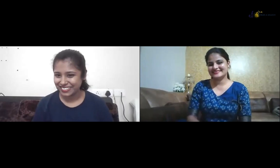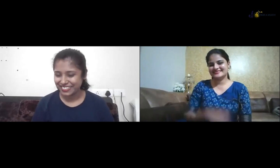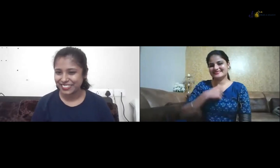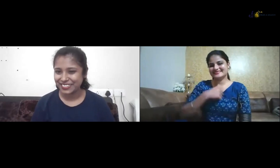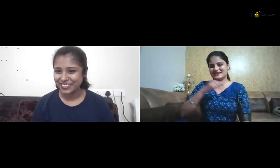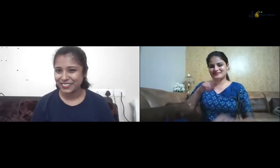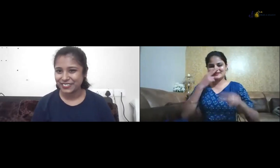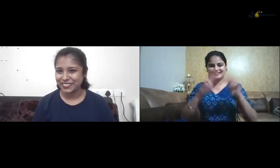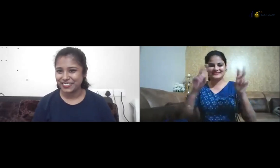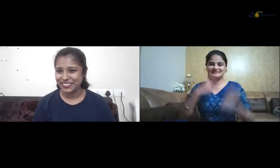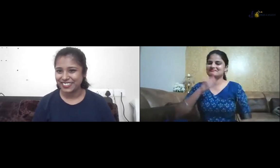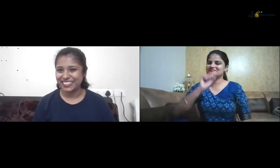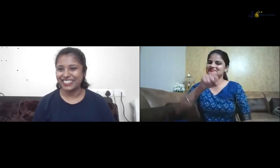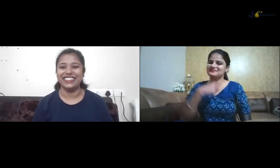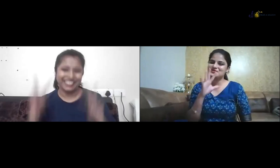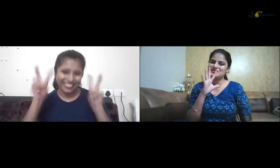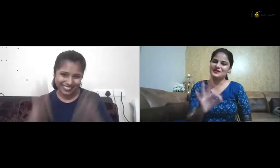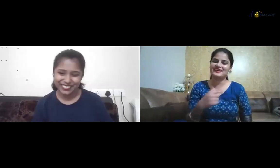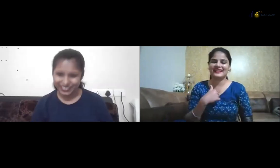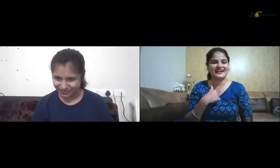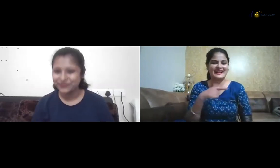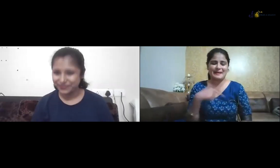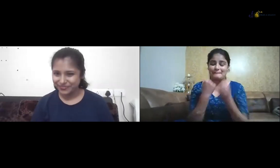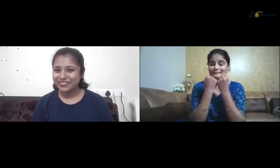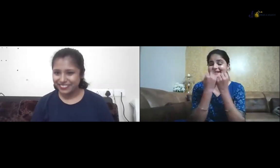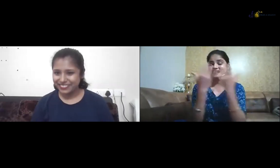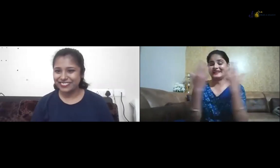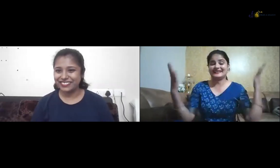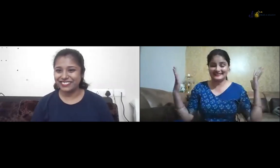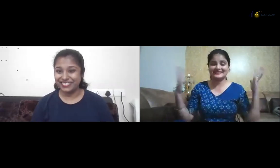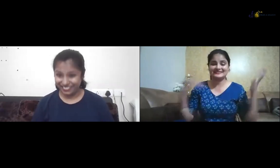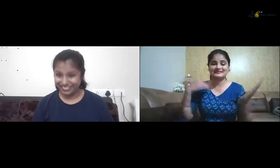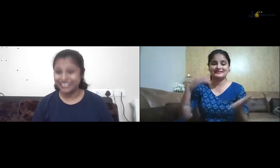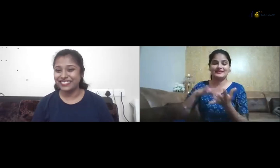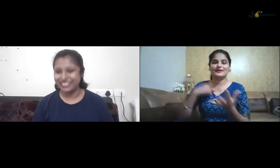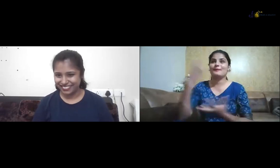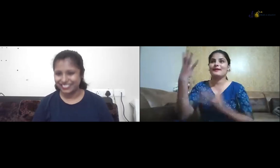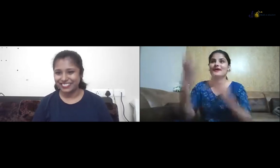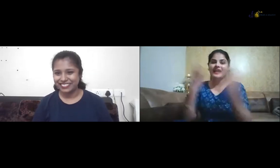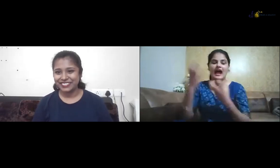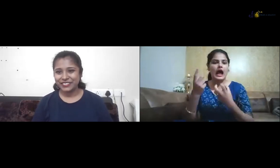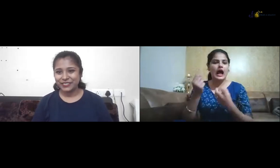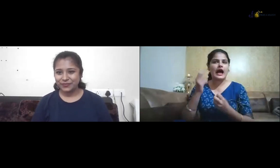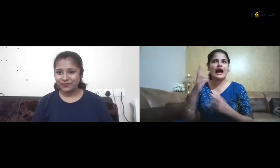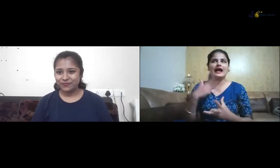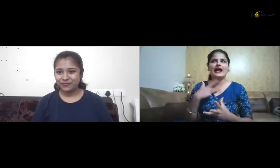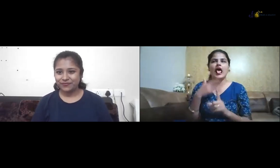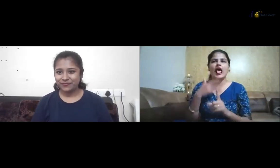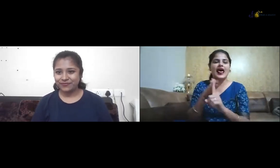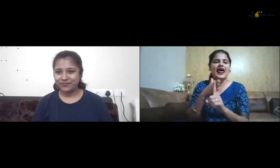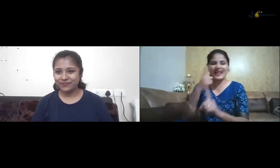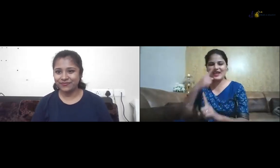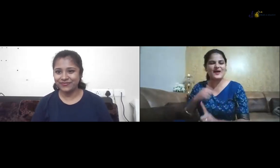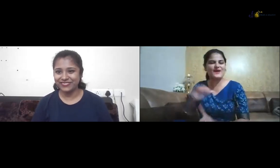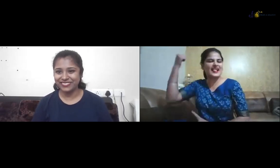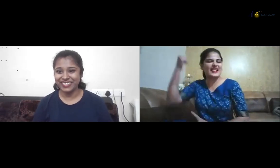of experience? Can you share with us? Yeah, definitely. I would like to share some funny experiences.